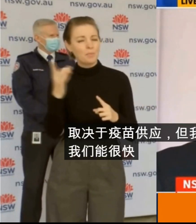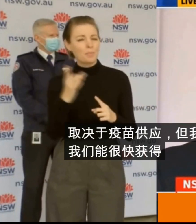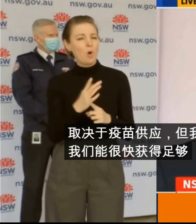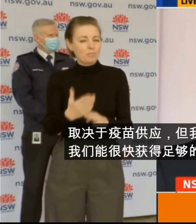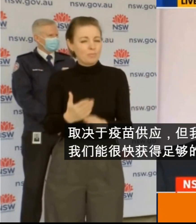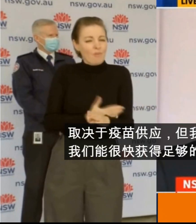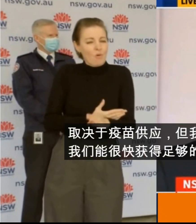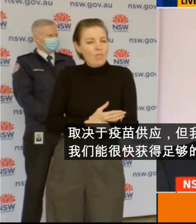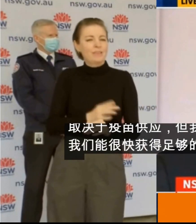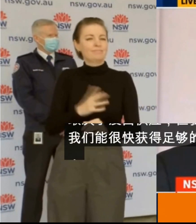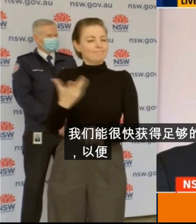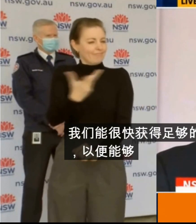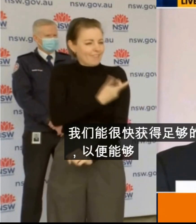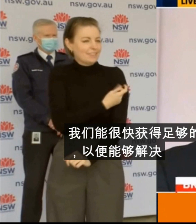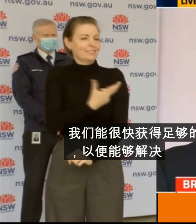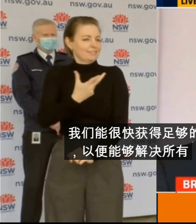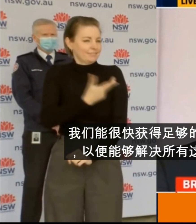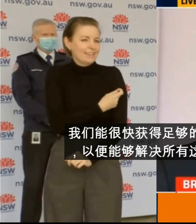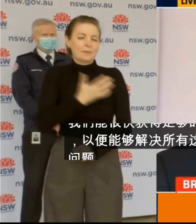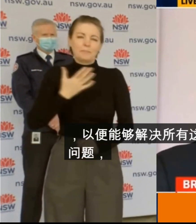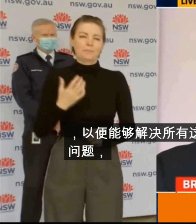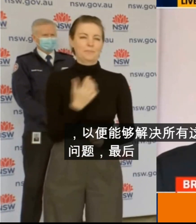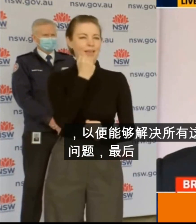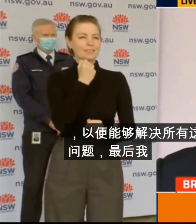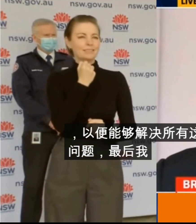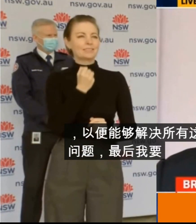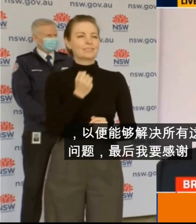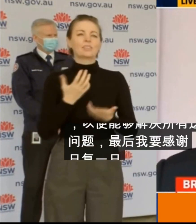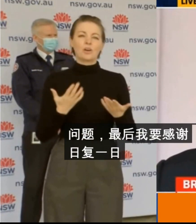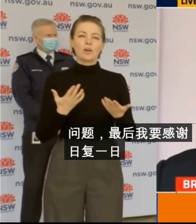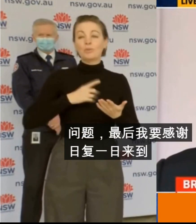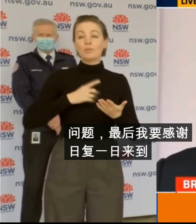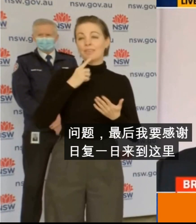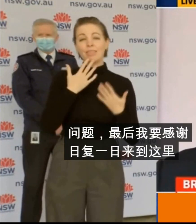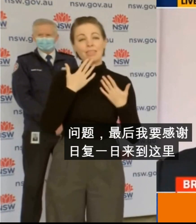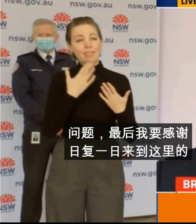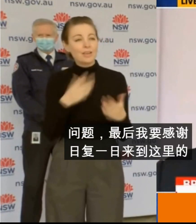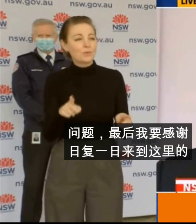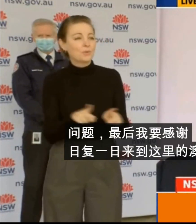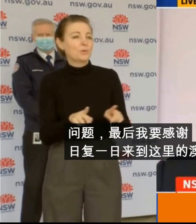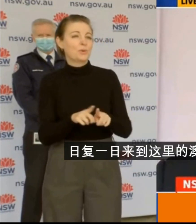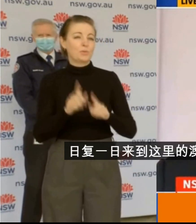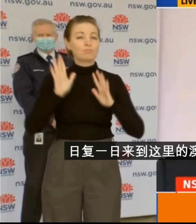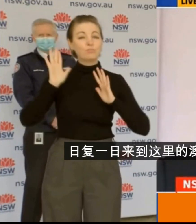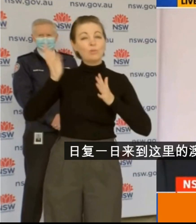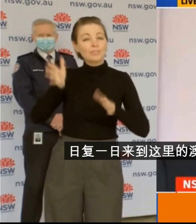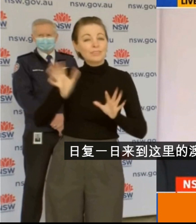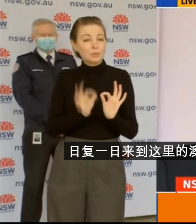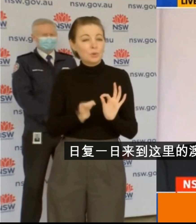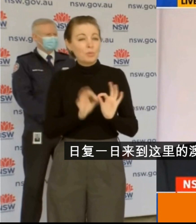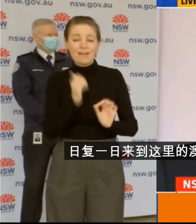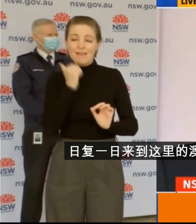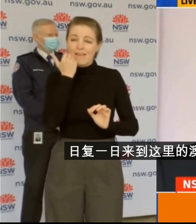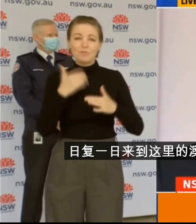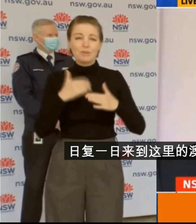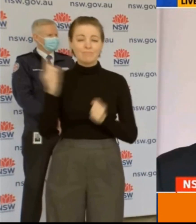we'll get adequate vaccine supplies shortly to be able to address all those issues. And finally, I'd like to thank the Auslan people who've been here day after day doing the